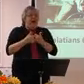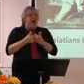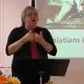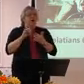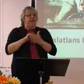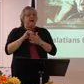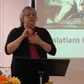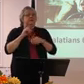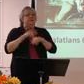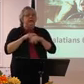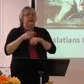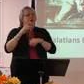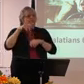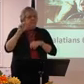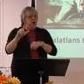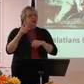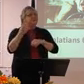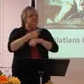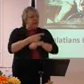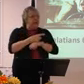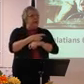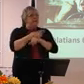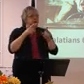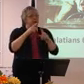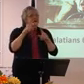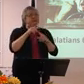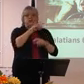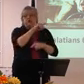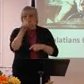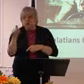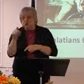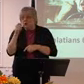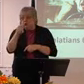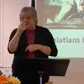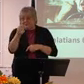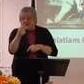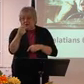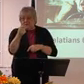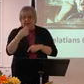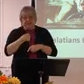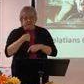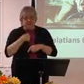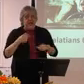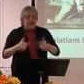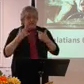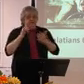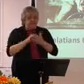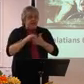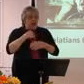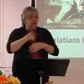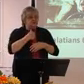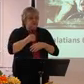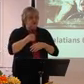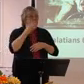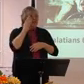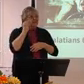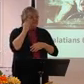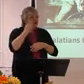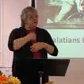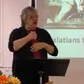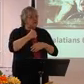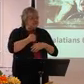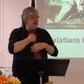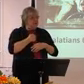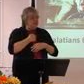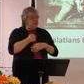that culture of that day. But until you and I live that and experience that,